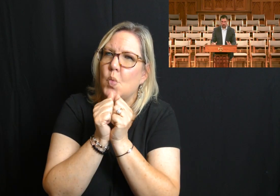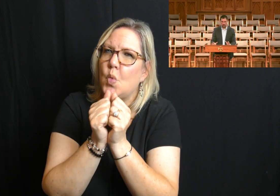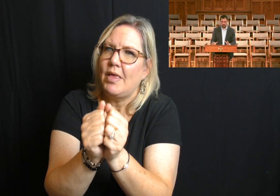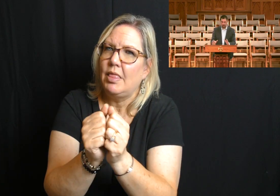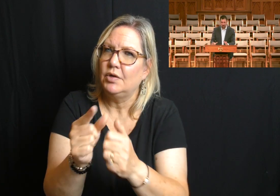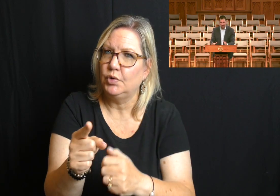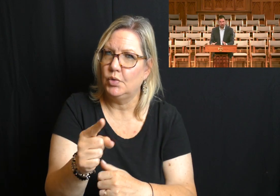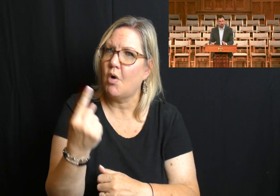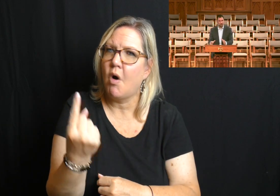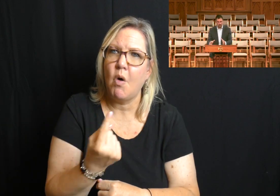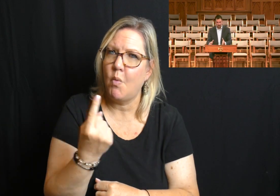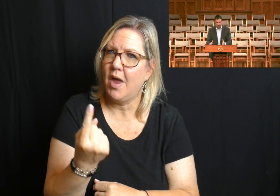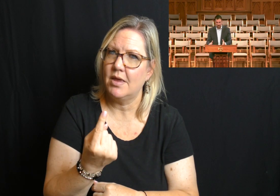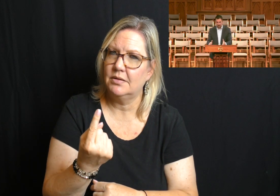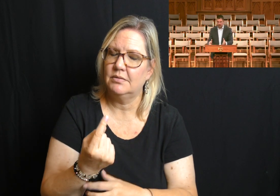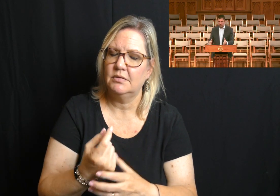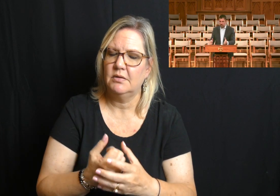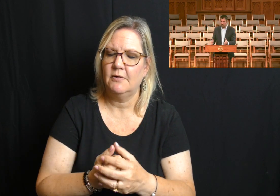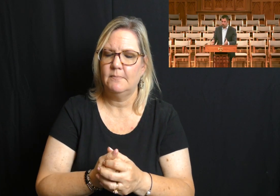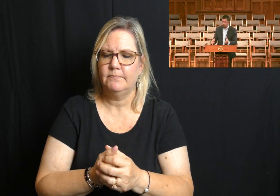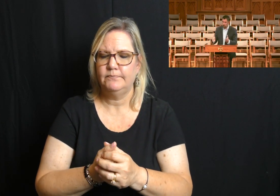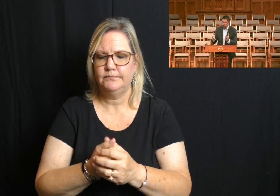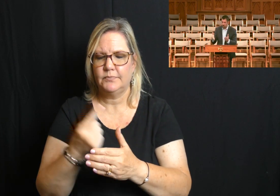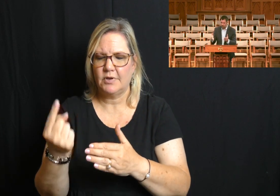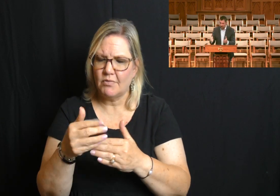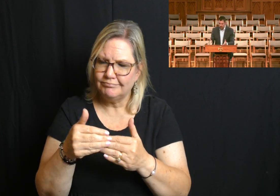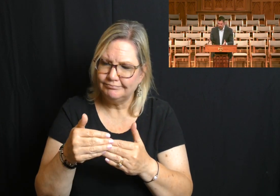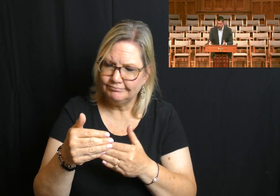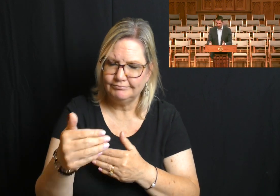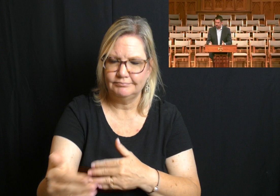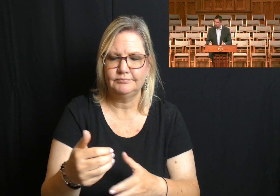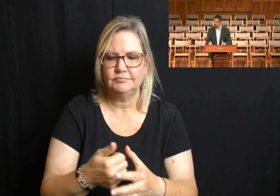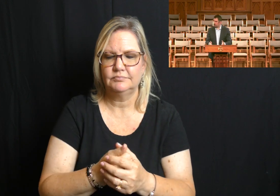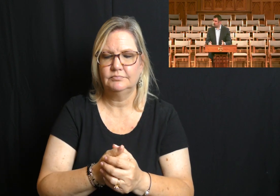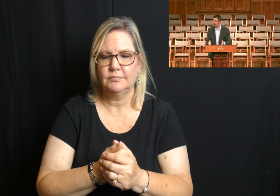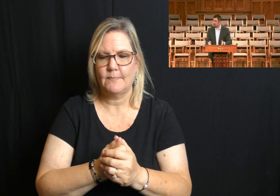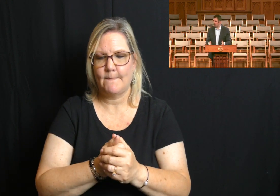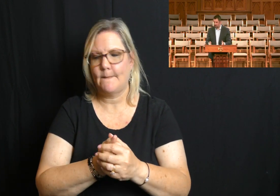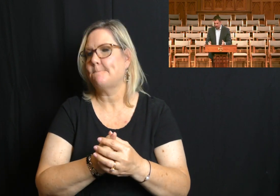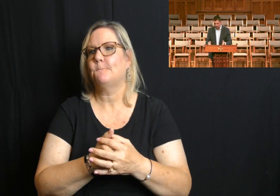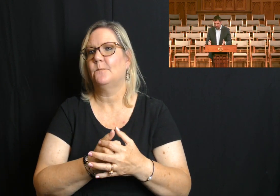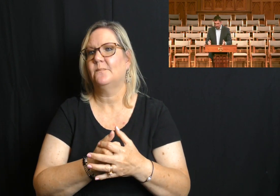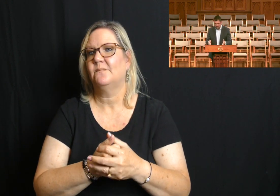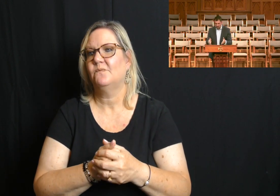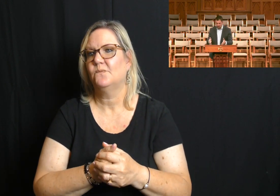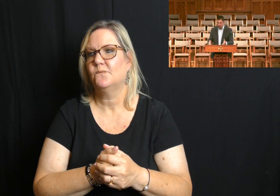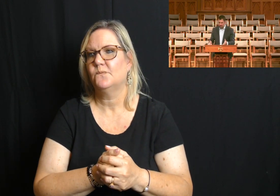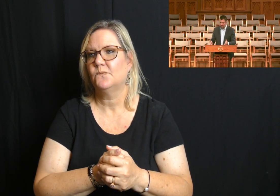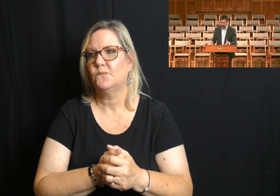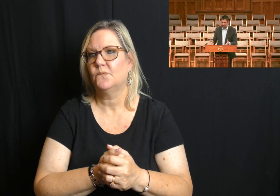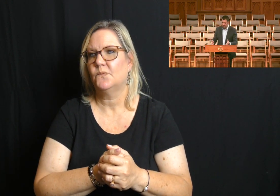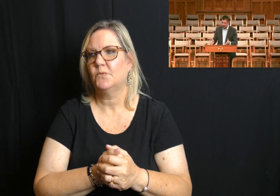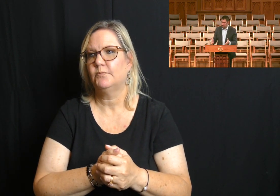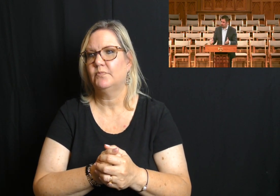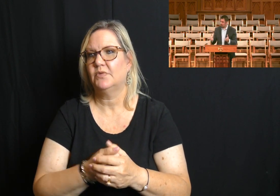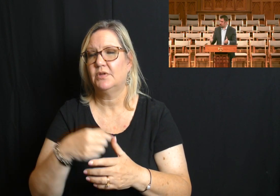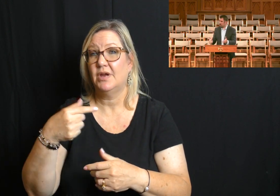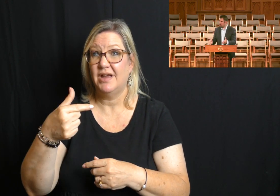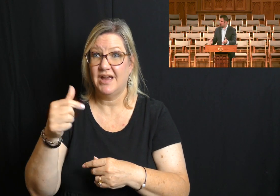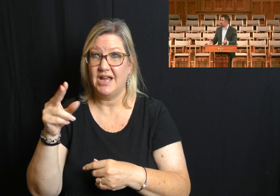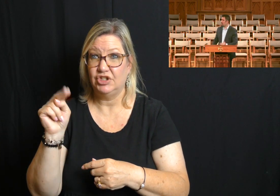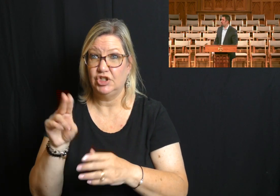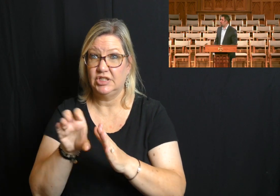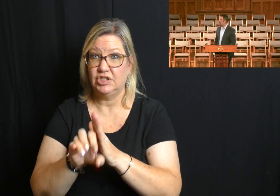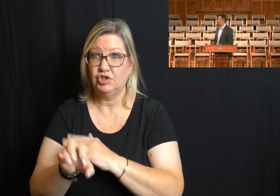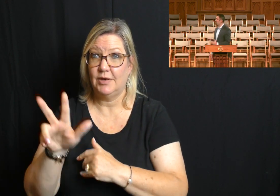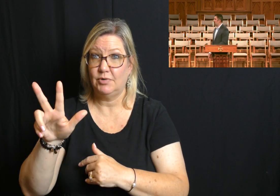morning. And perhaps we can relate to one of the Bible characters that we're going to study this morning in Genesis chapter